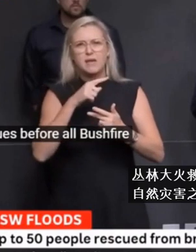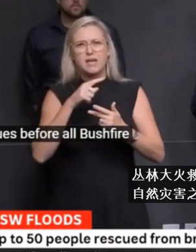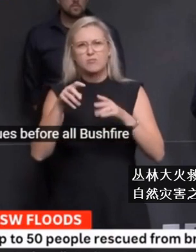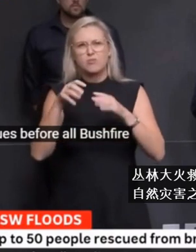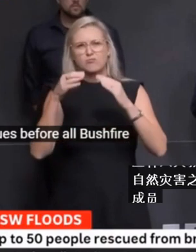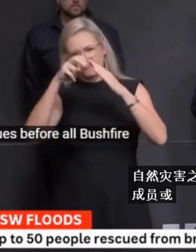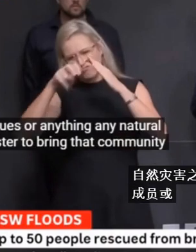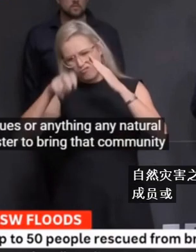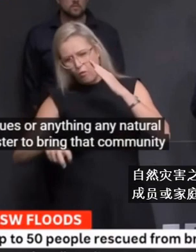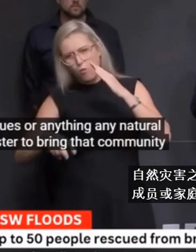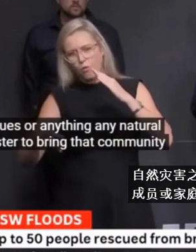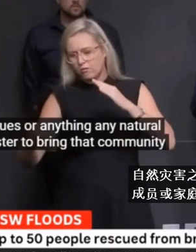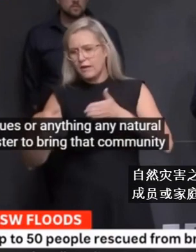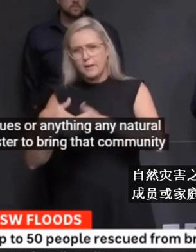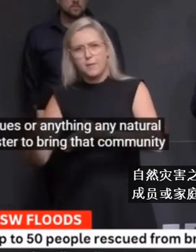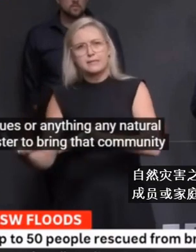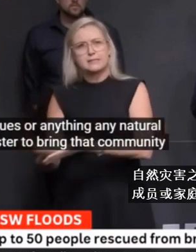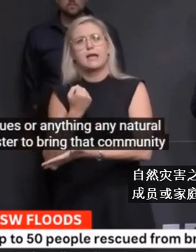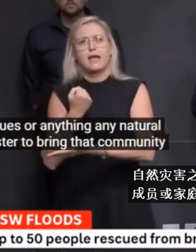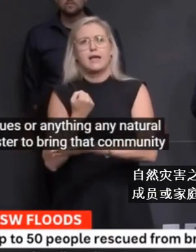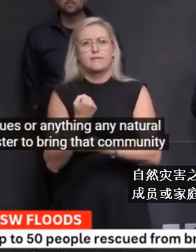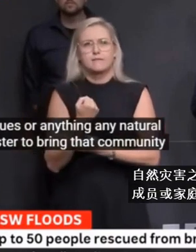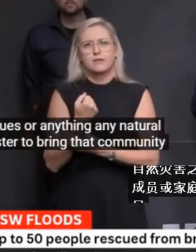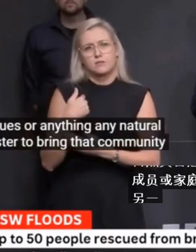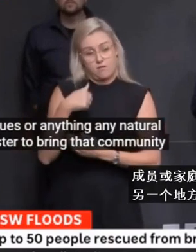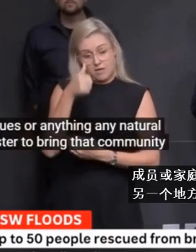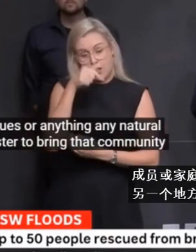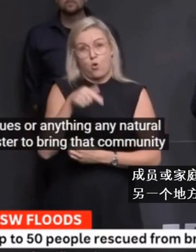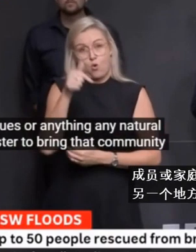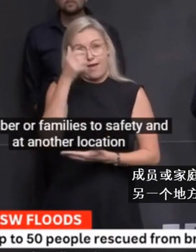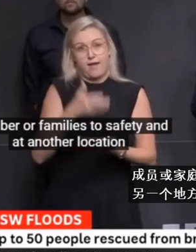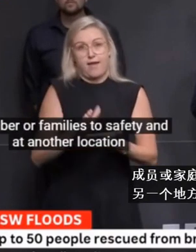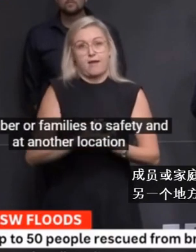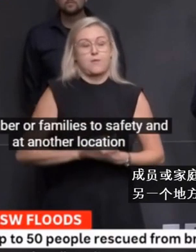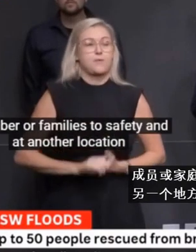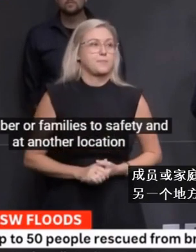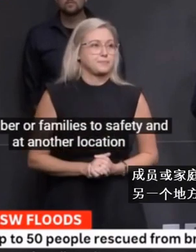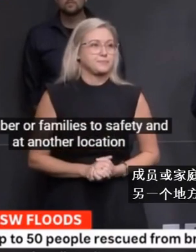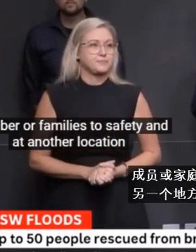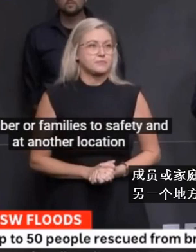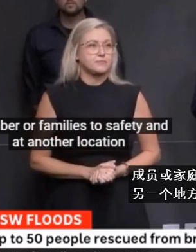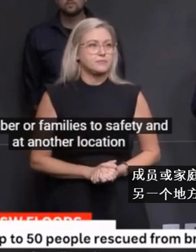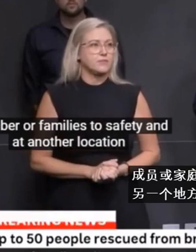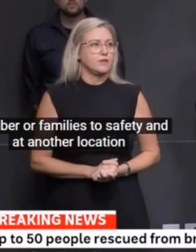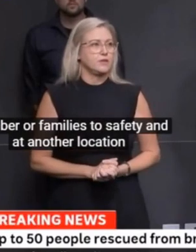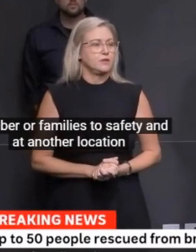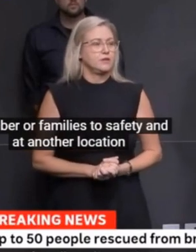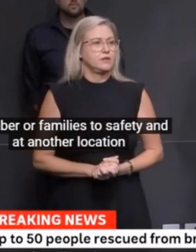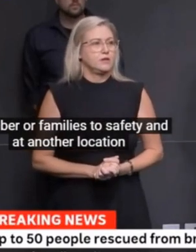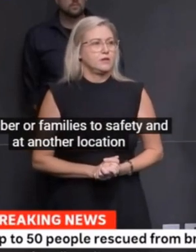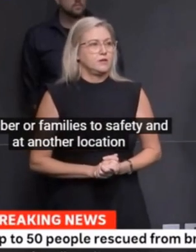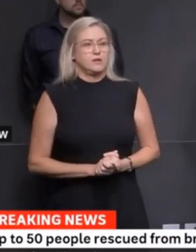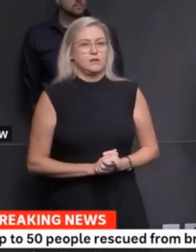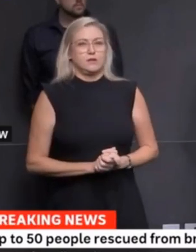bring that community member or families to safety at another location. Can I